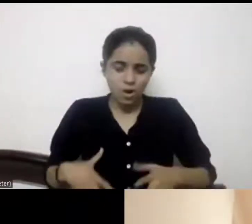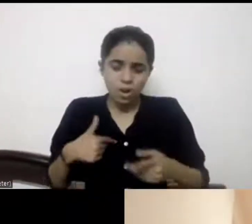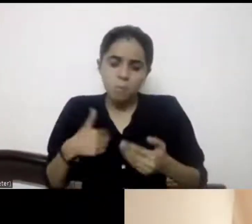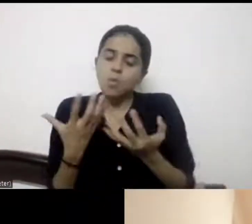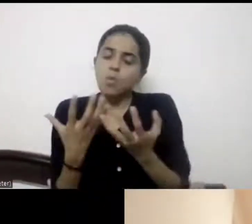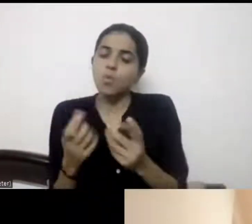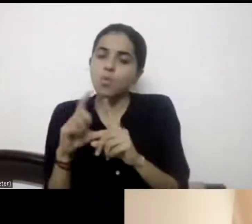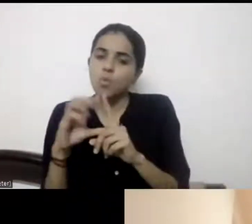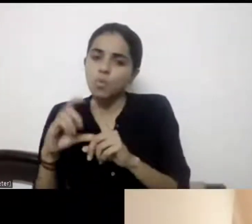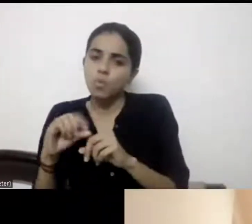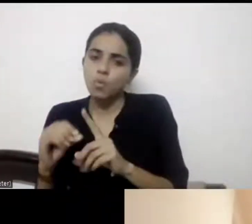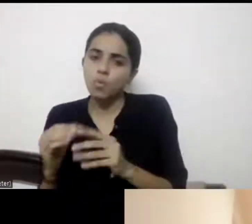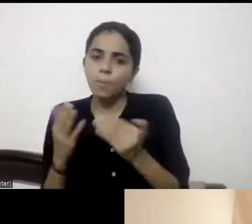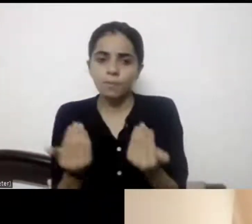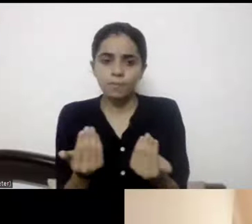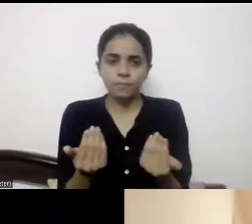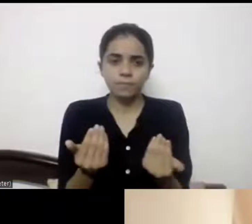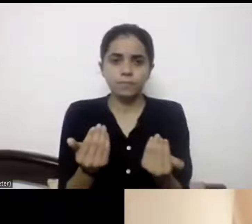Anyone?